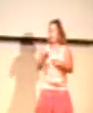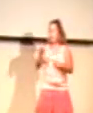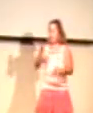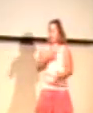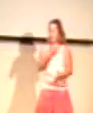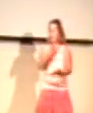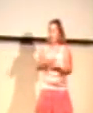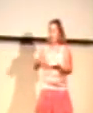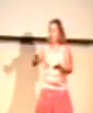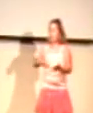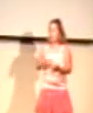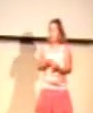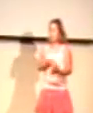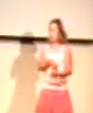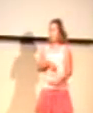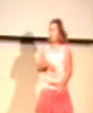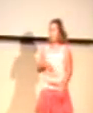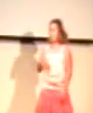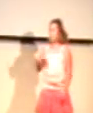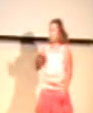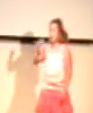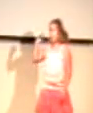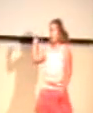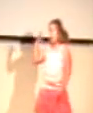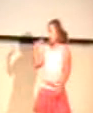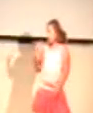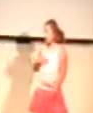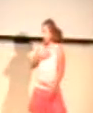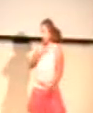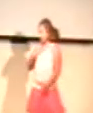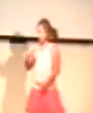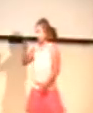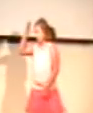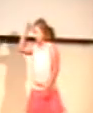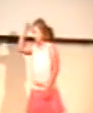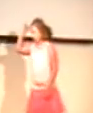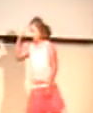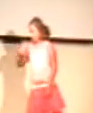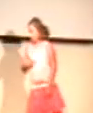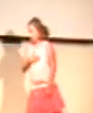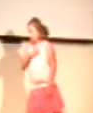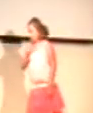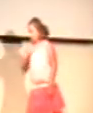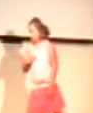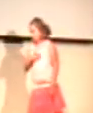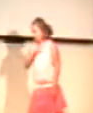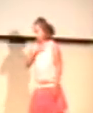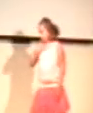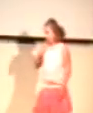practice my dancing Oh please, daddy please